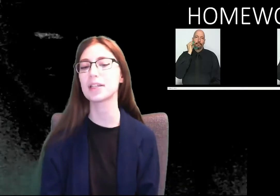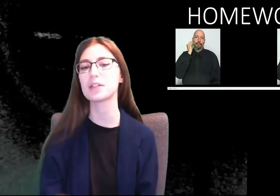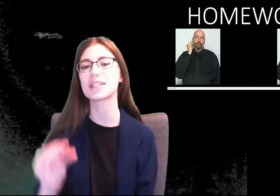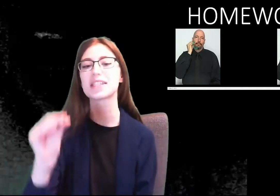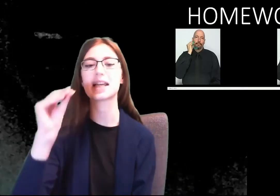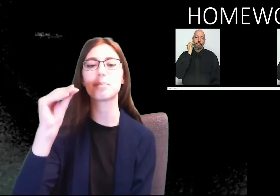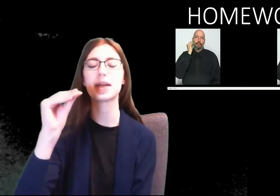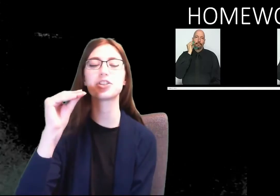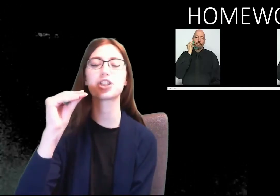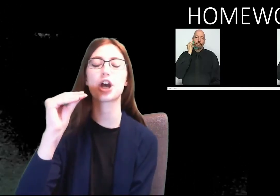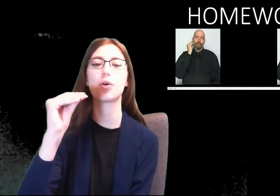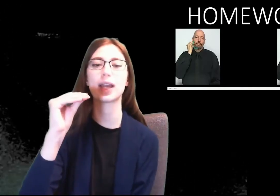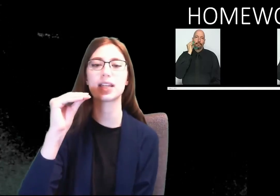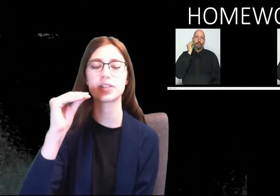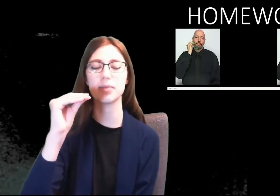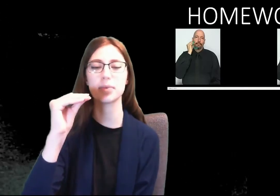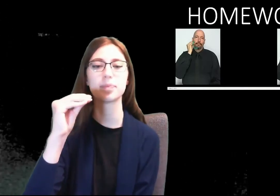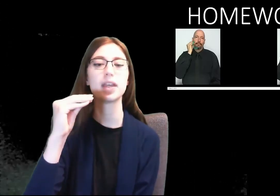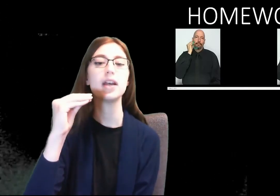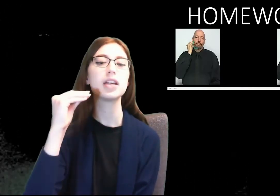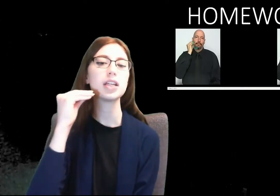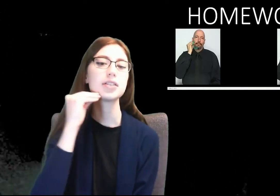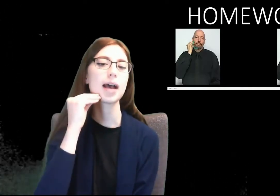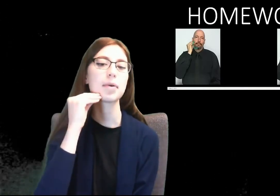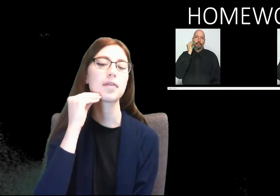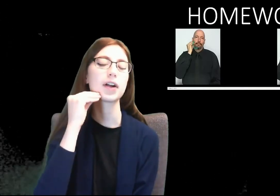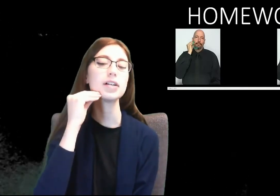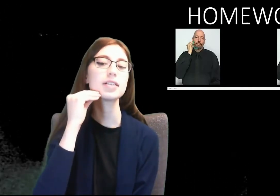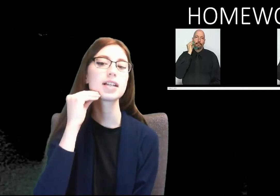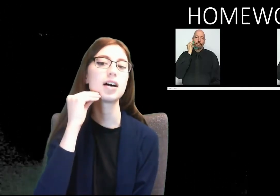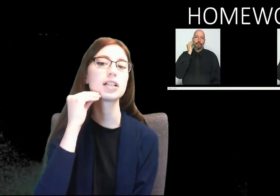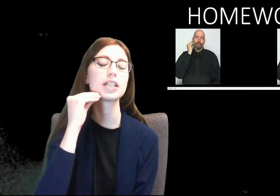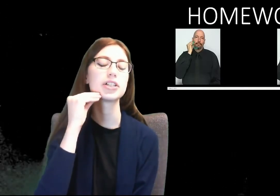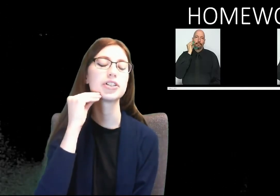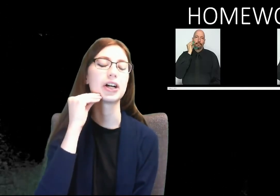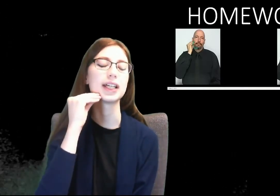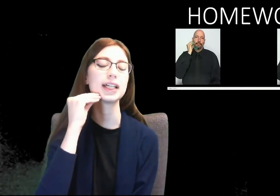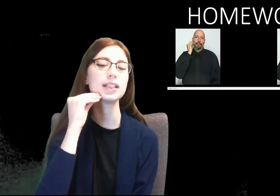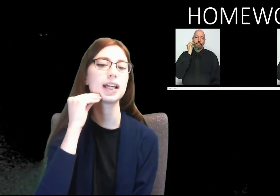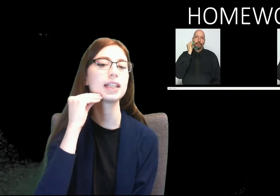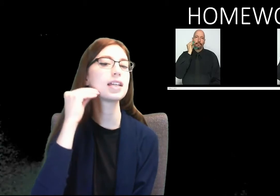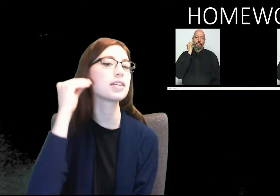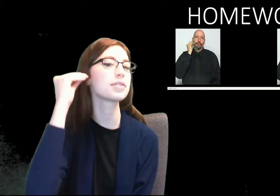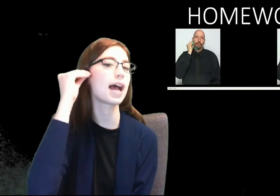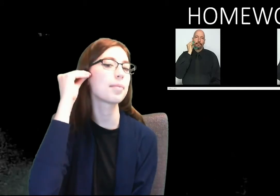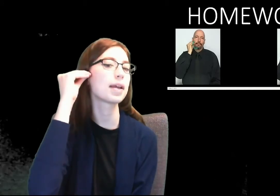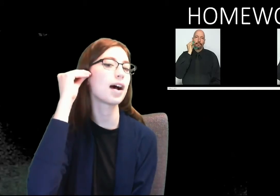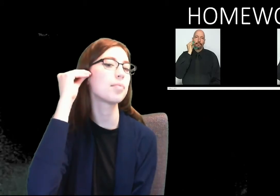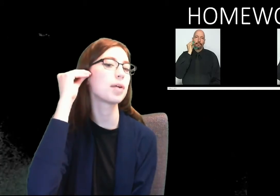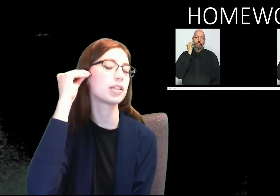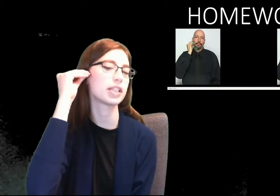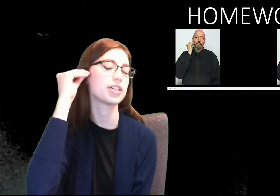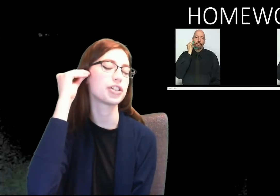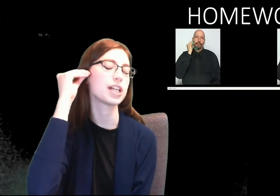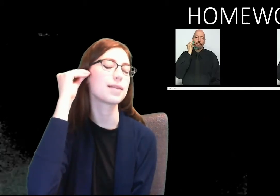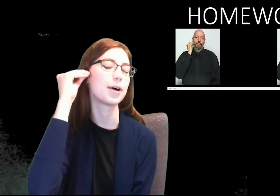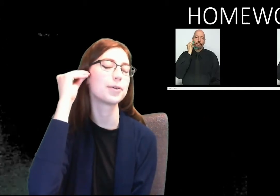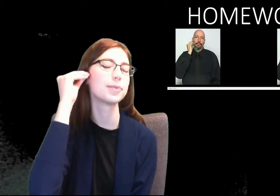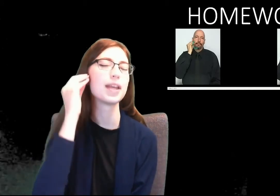uses a pinched O handshake. You tap it first onto your jawline and then you tap it up onto your cheekbone.